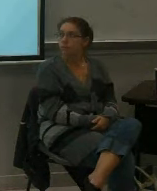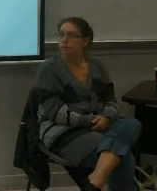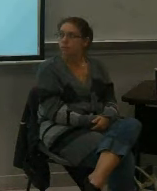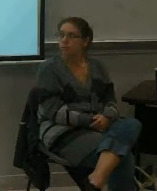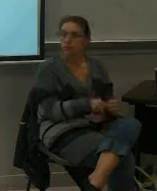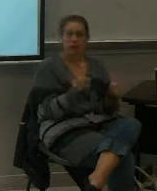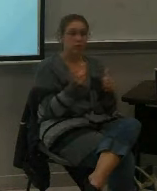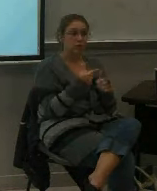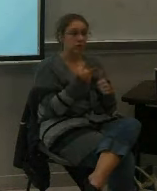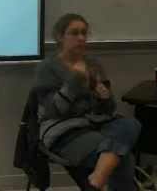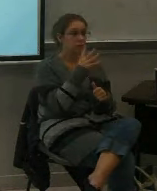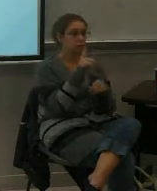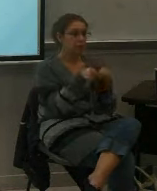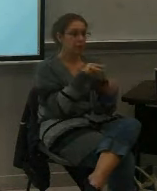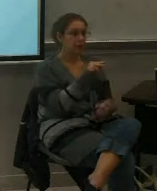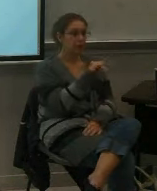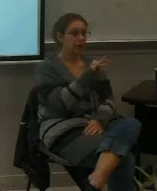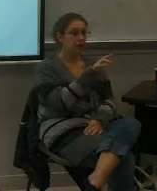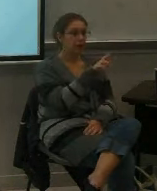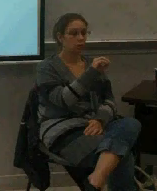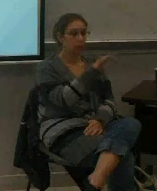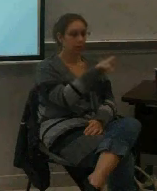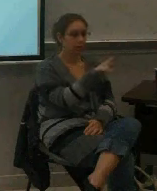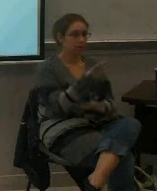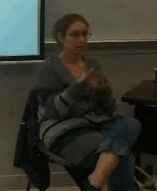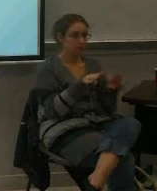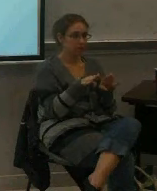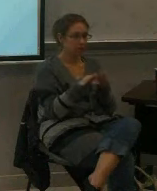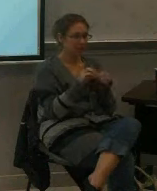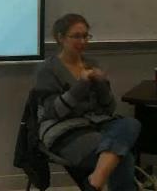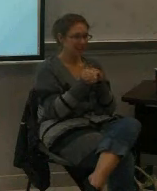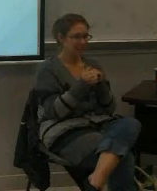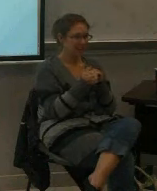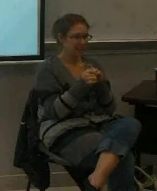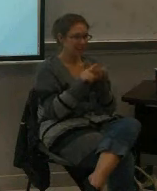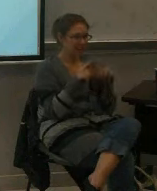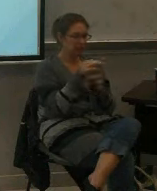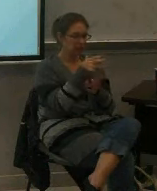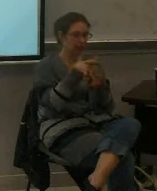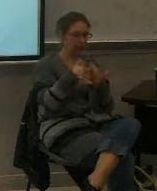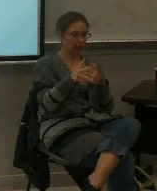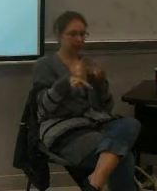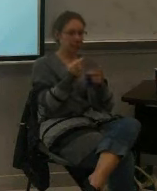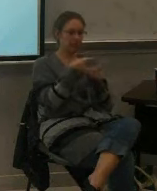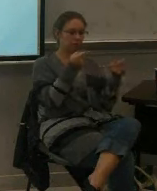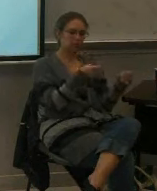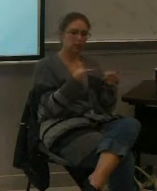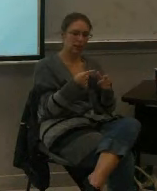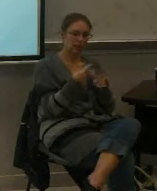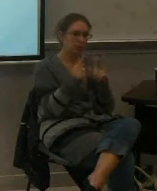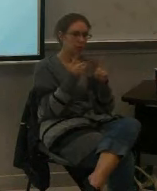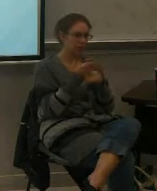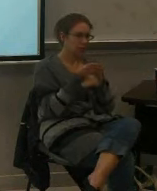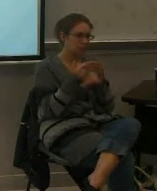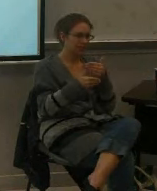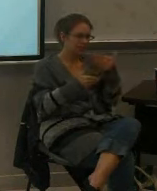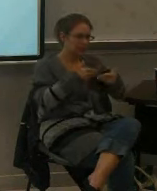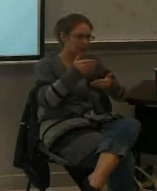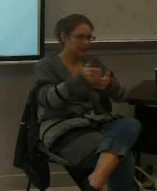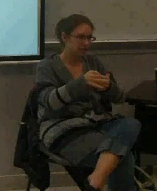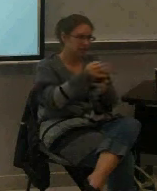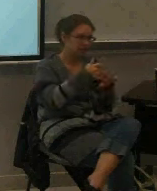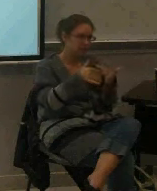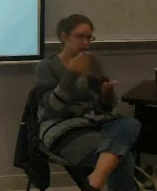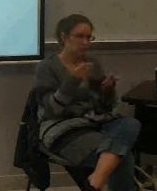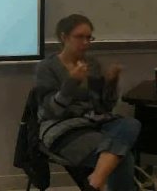So first I'll talk about microbial behavior, how the different interaction types that occur, and then go through the series of